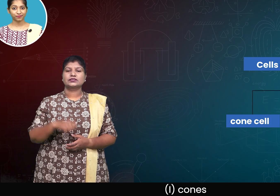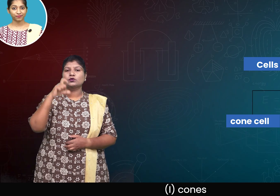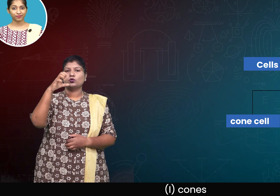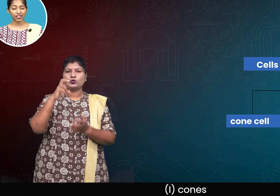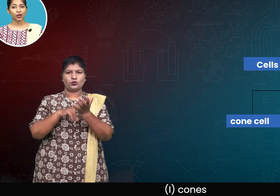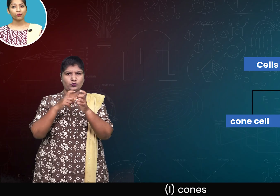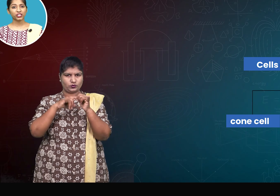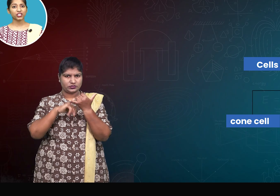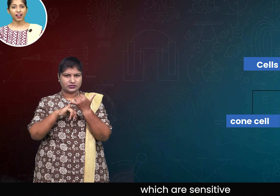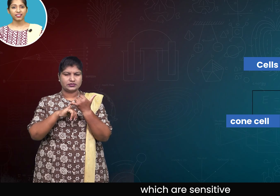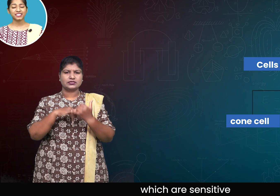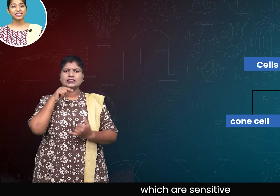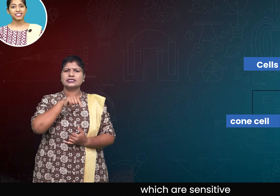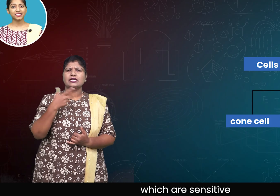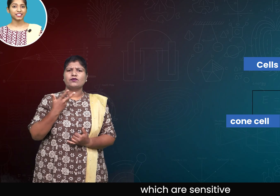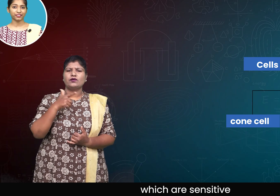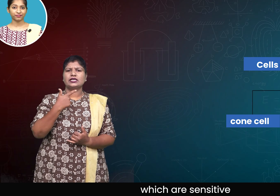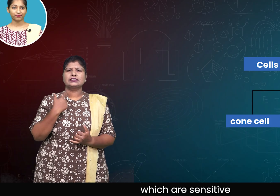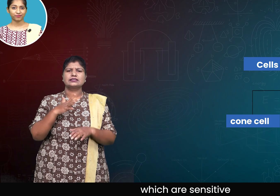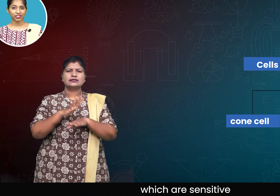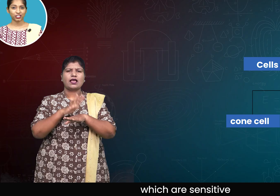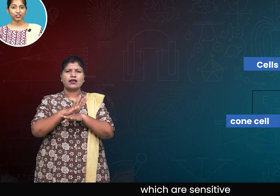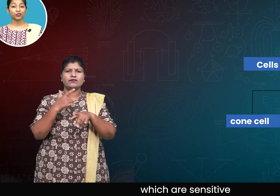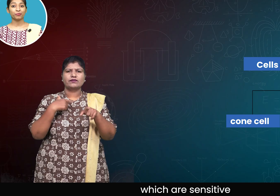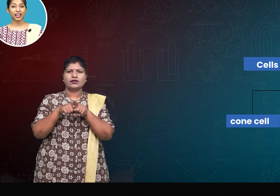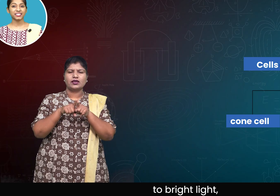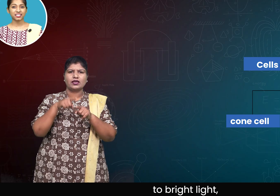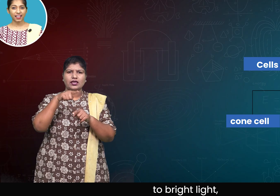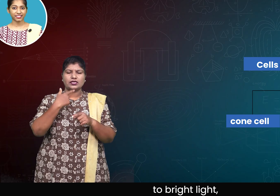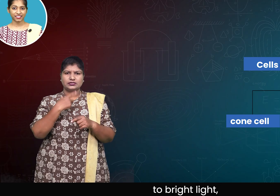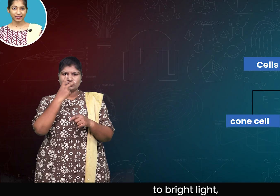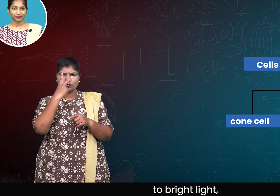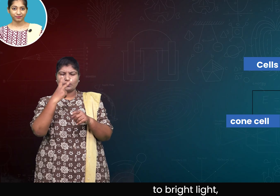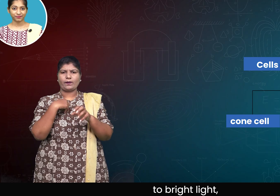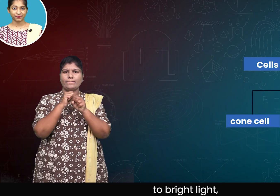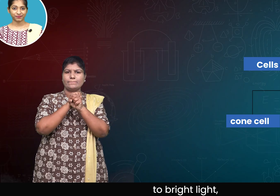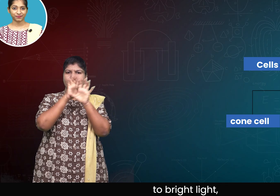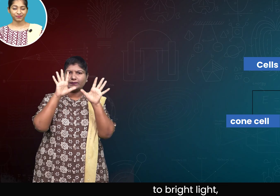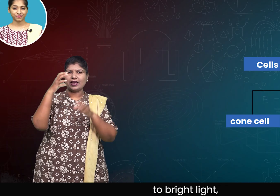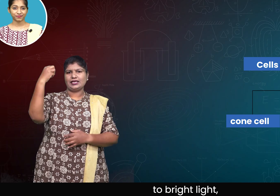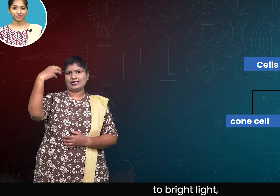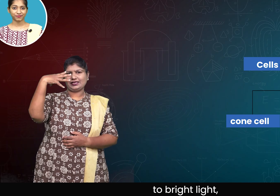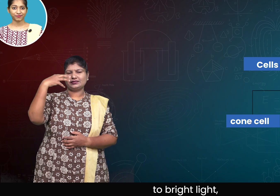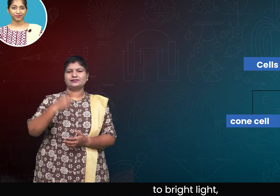cones, which are sensitive to bright light,